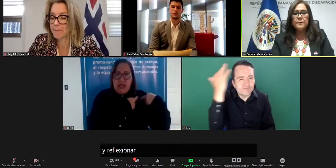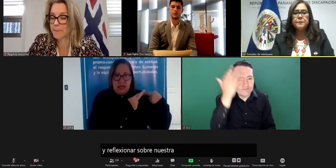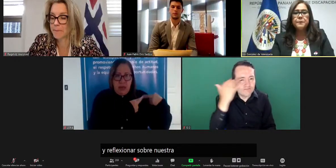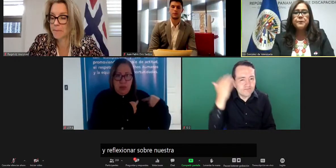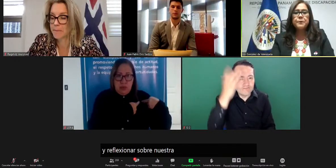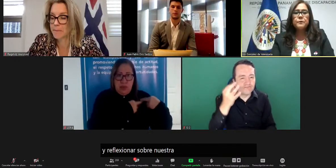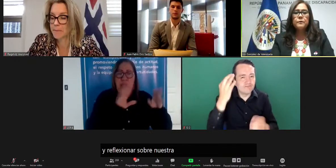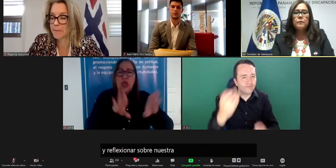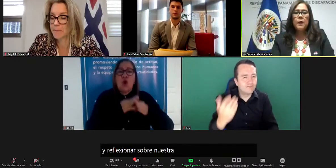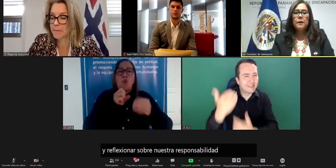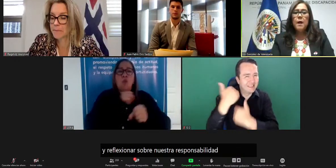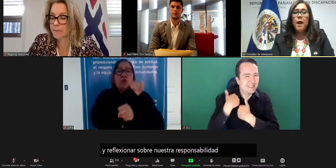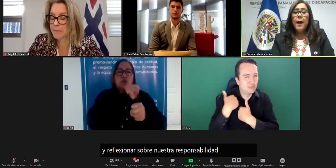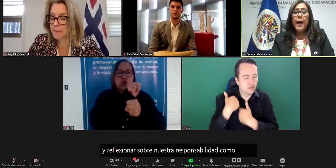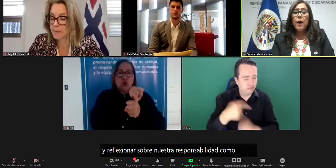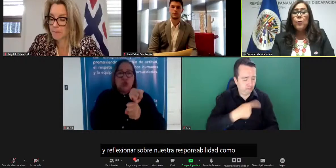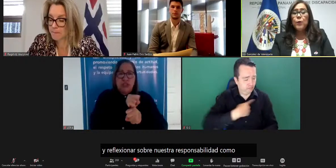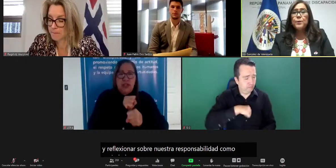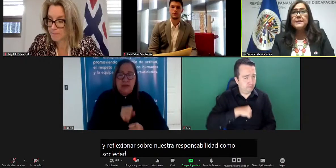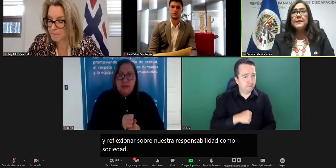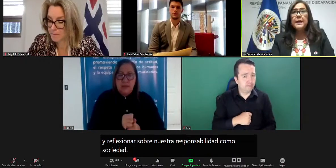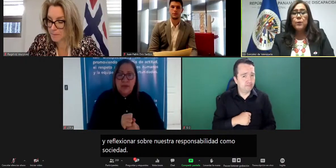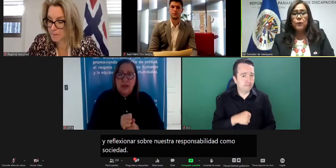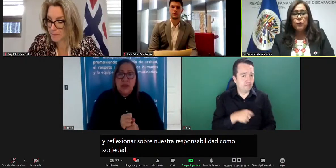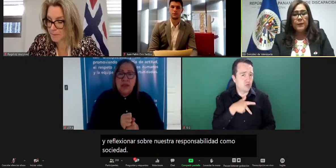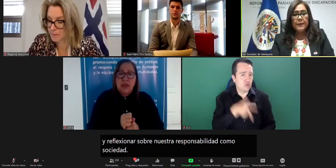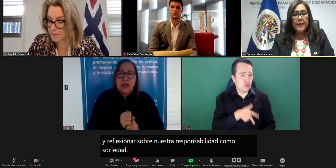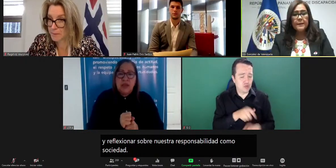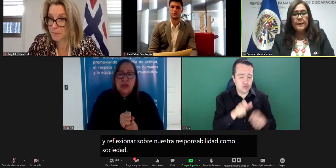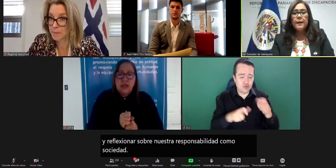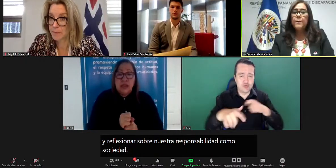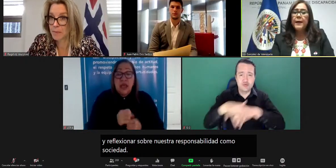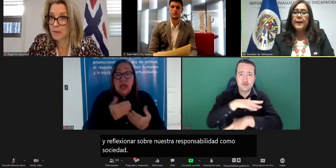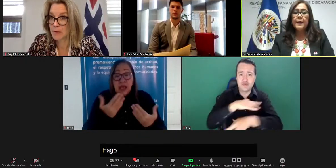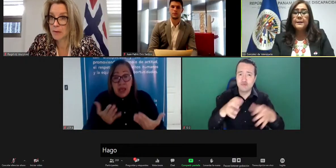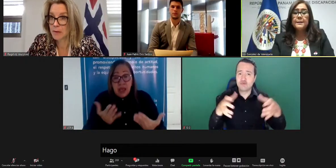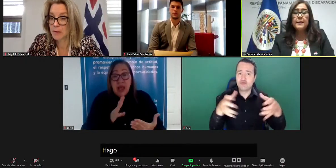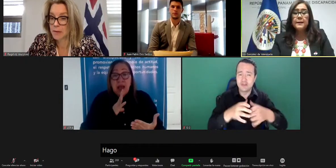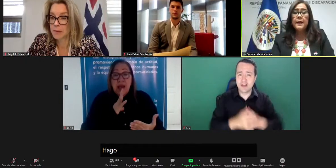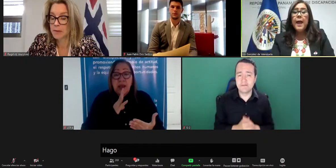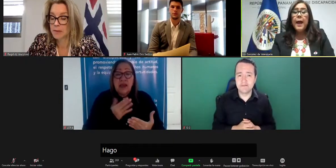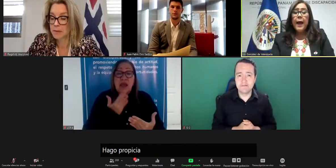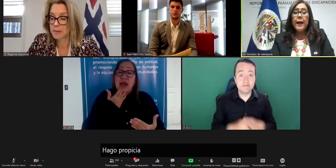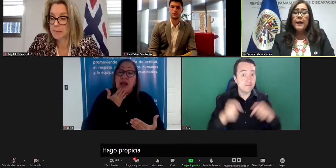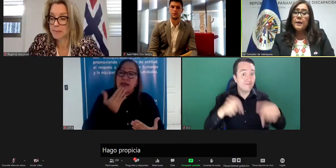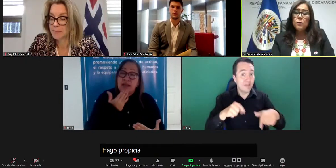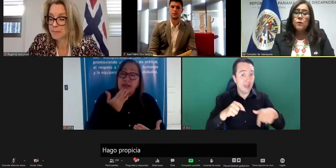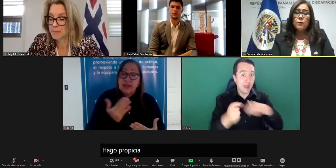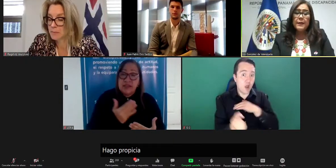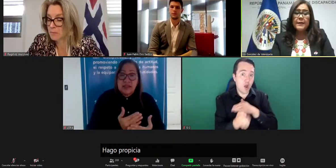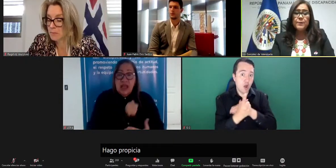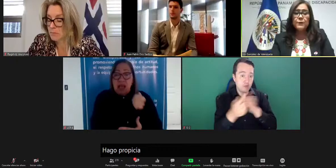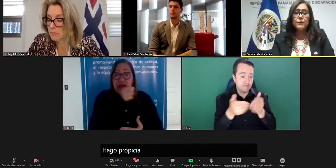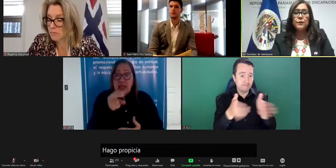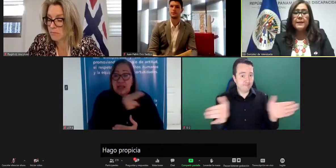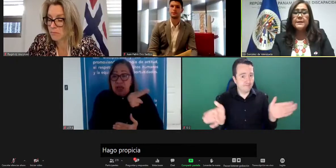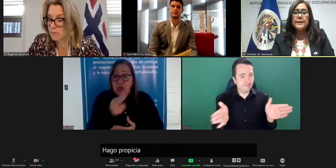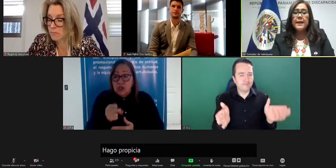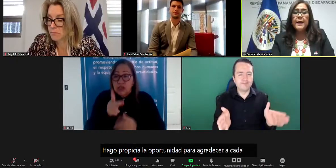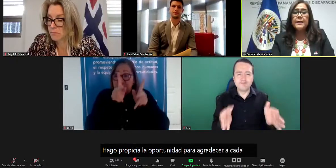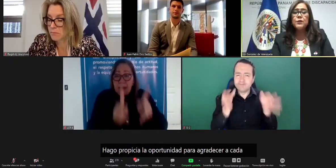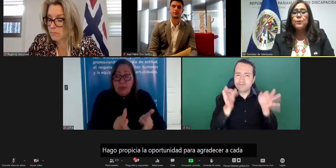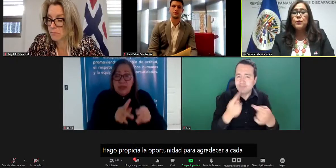our responsibility as a society i take this opportunity to